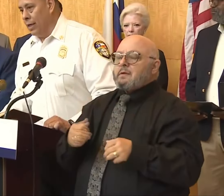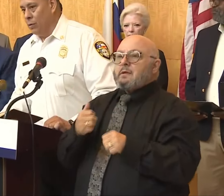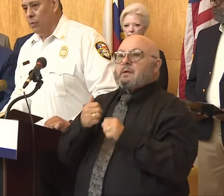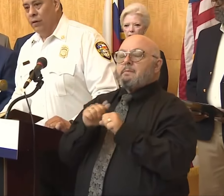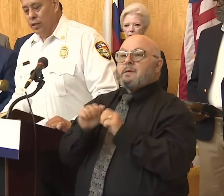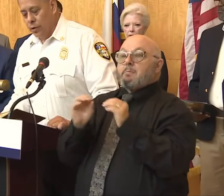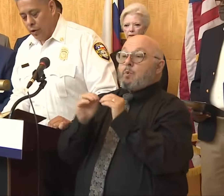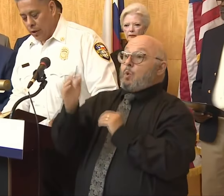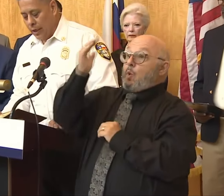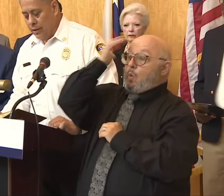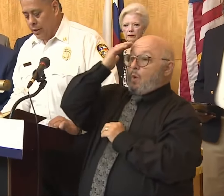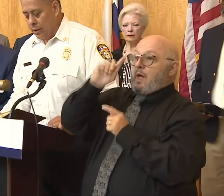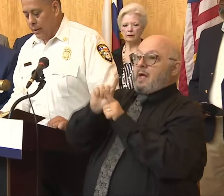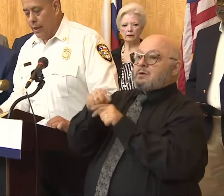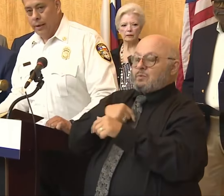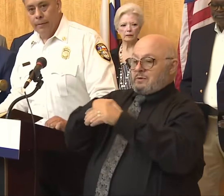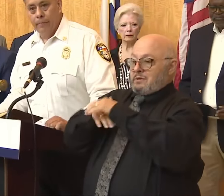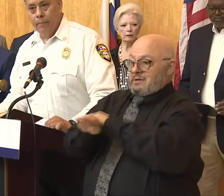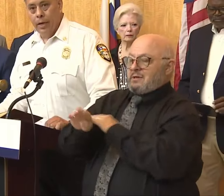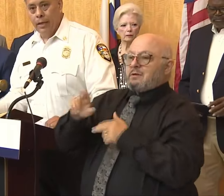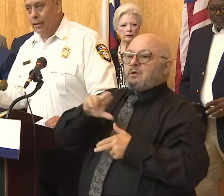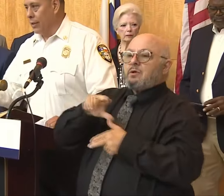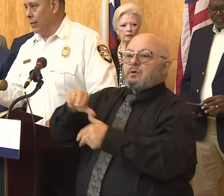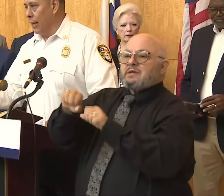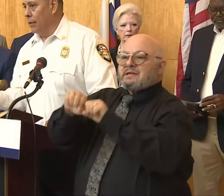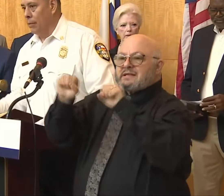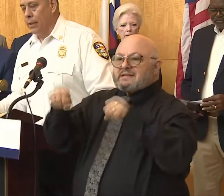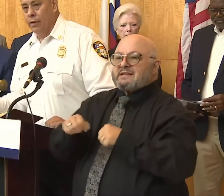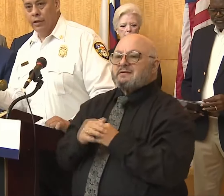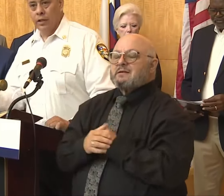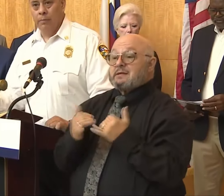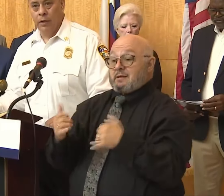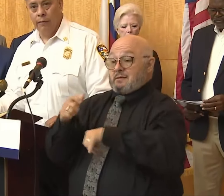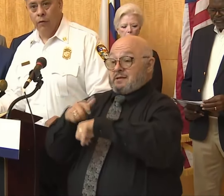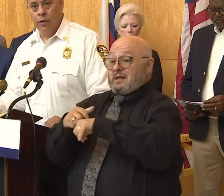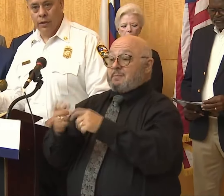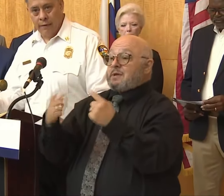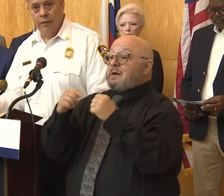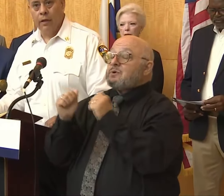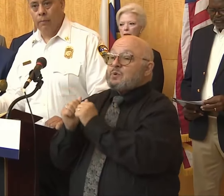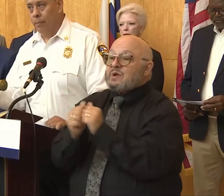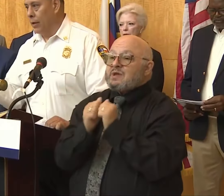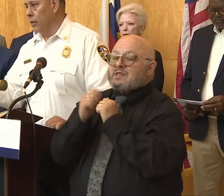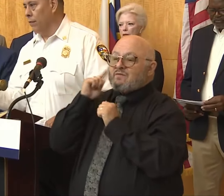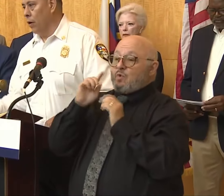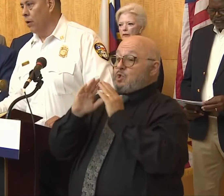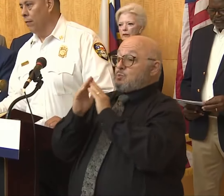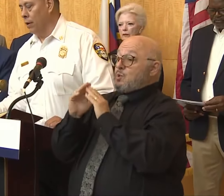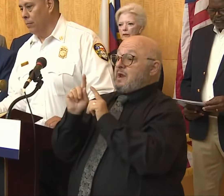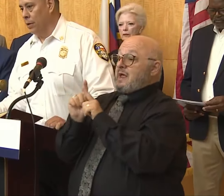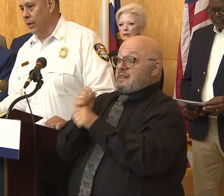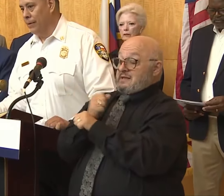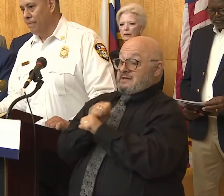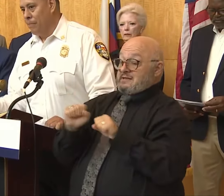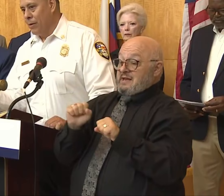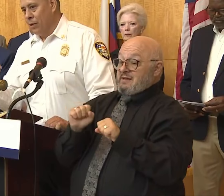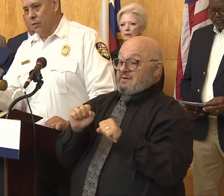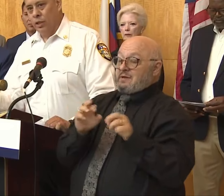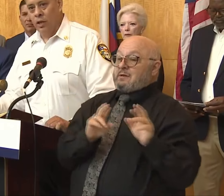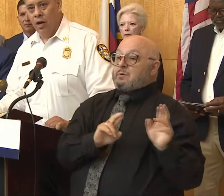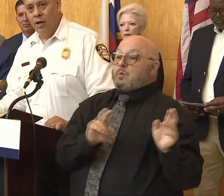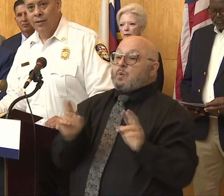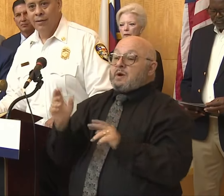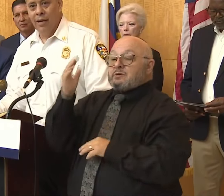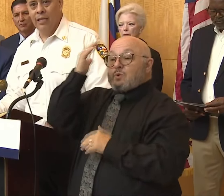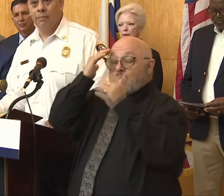awareness as we move into hurricane season. And this is the time to come together as a community for the safety and the preparedness of our community. But as